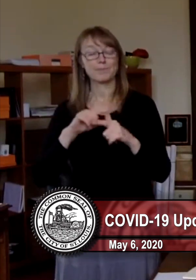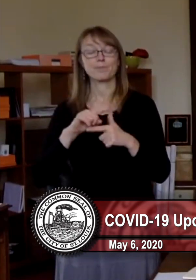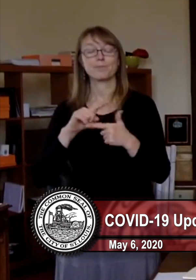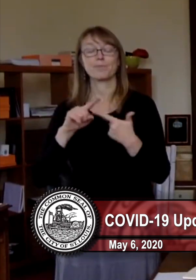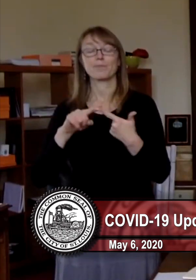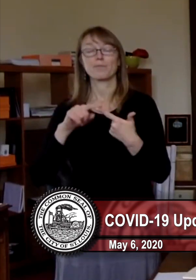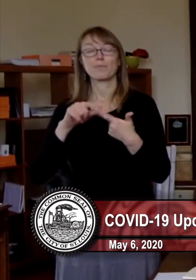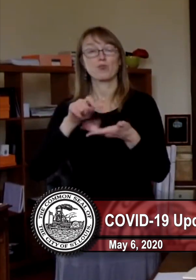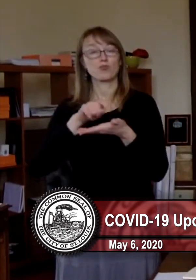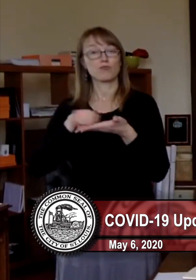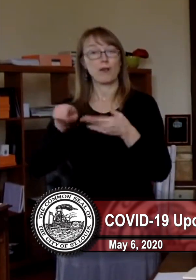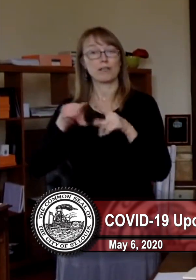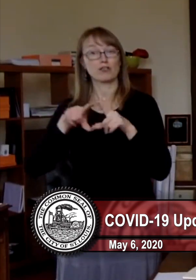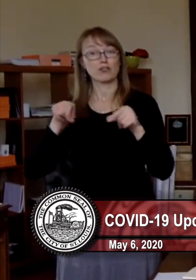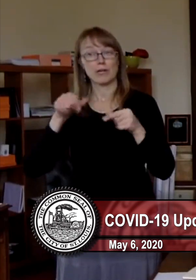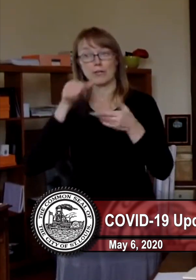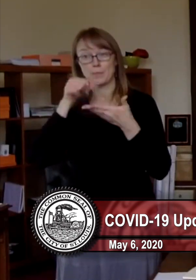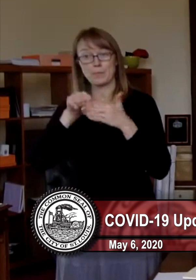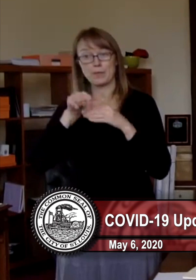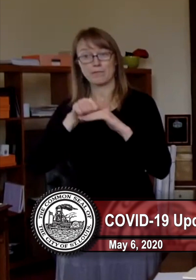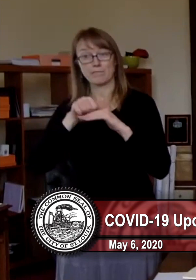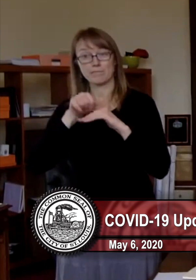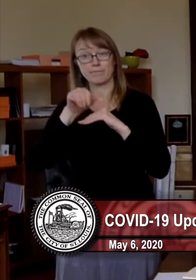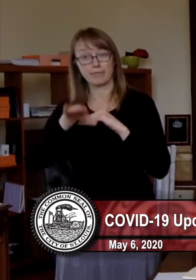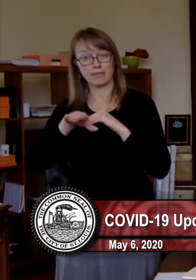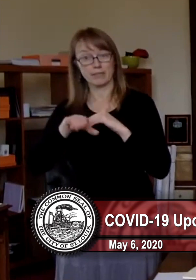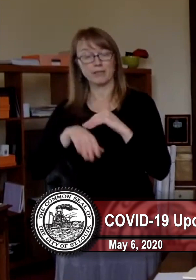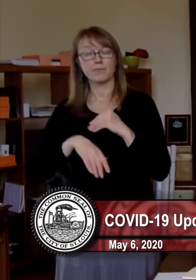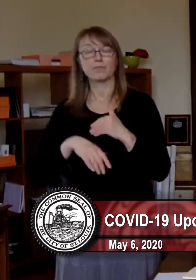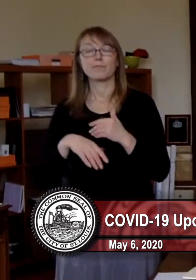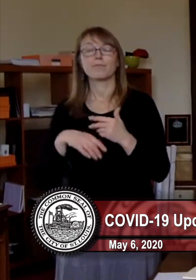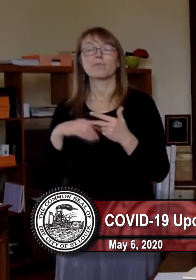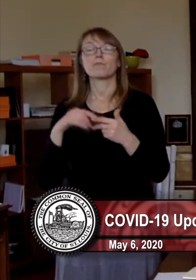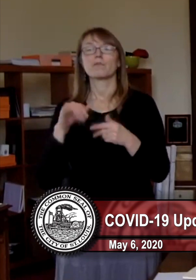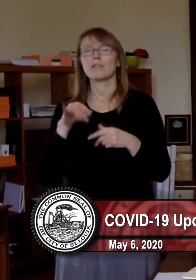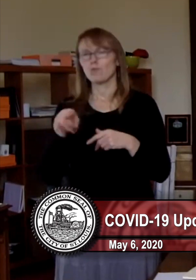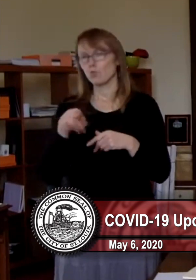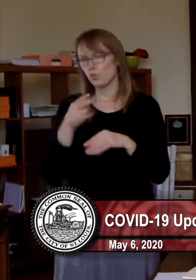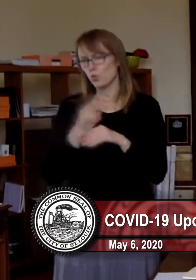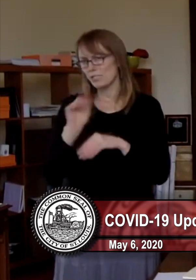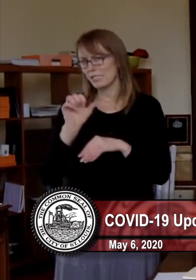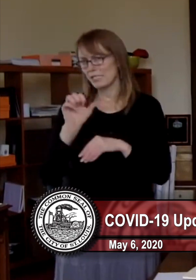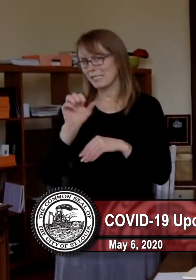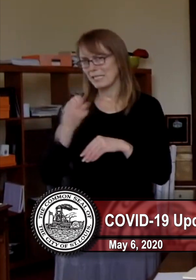check. If you're paying your property taxes in cash,